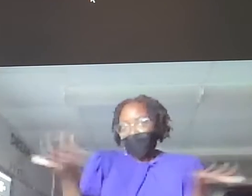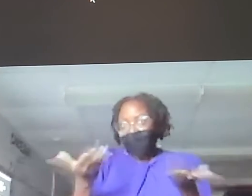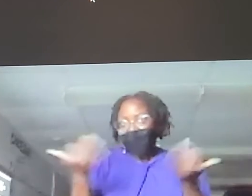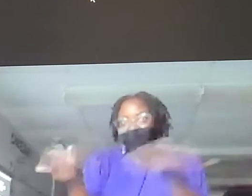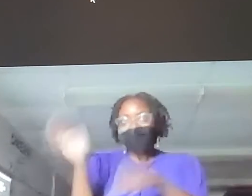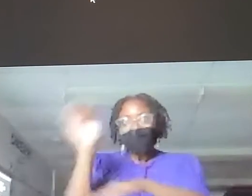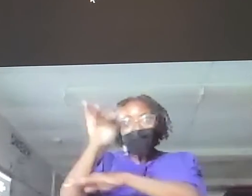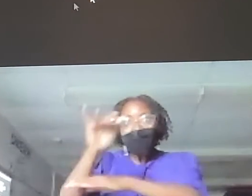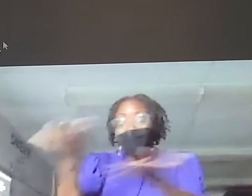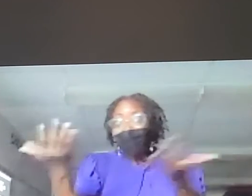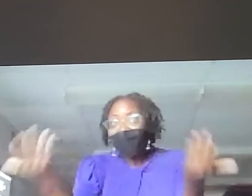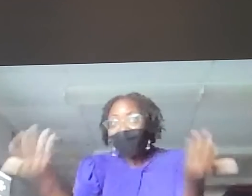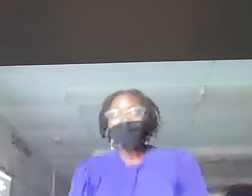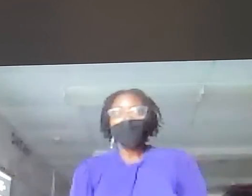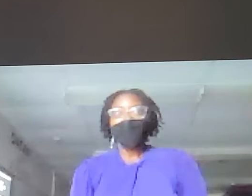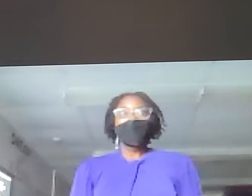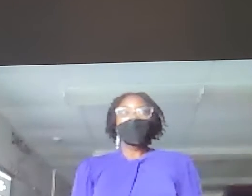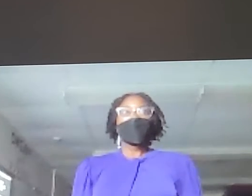afternoon?